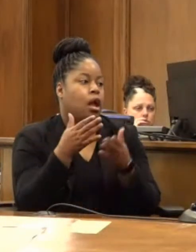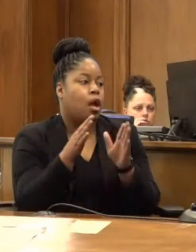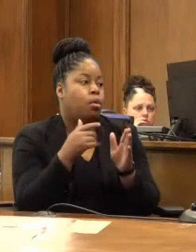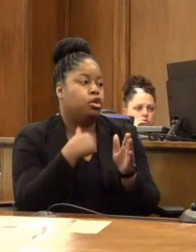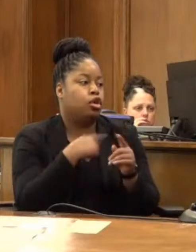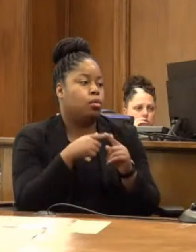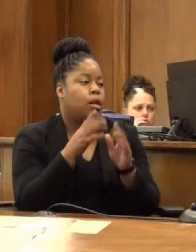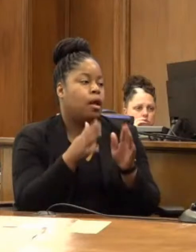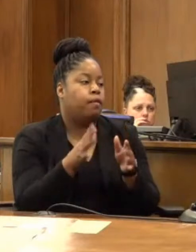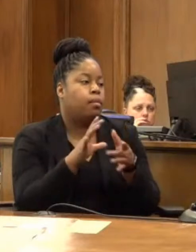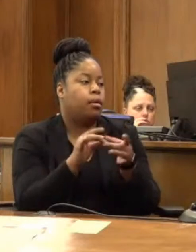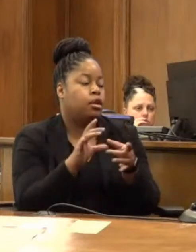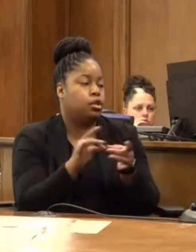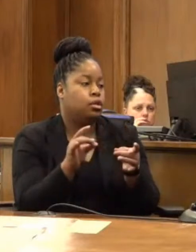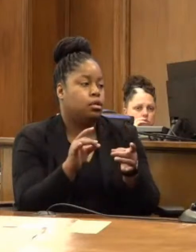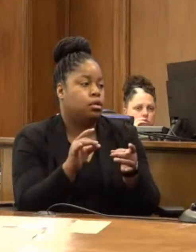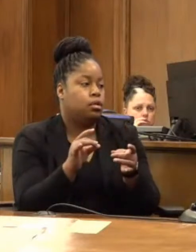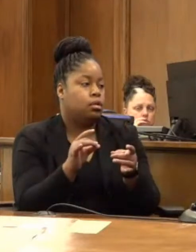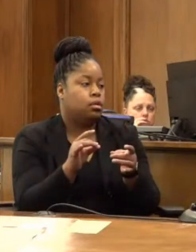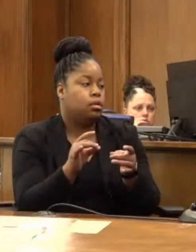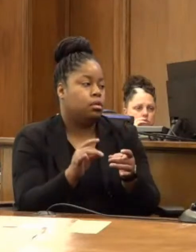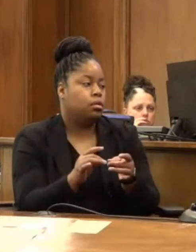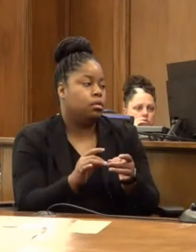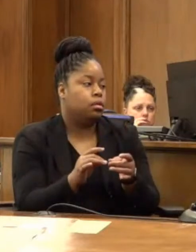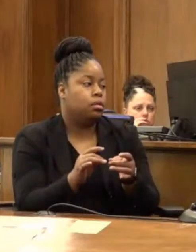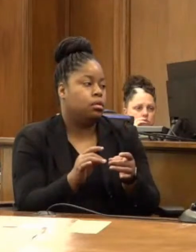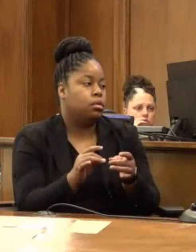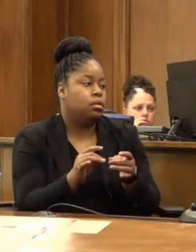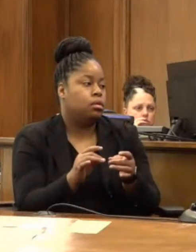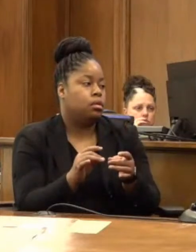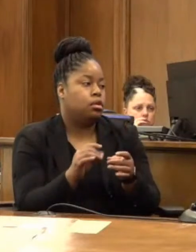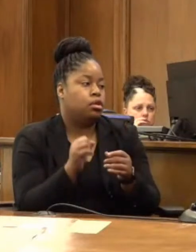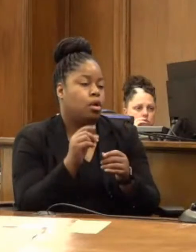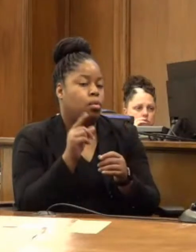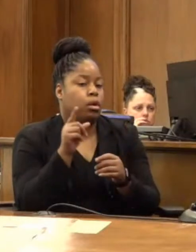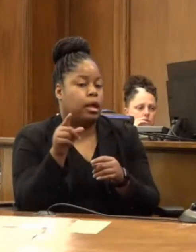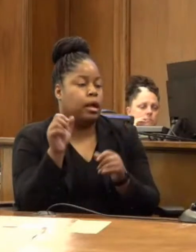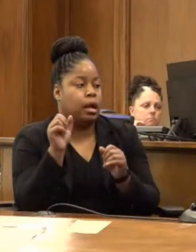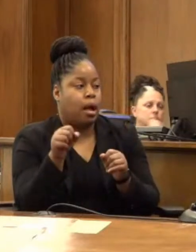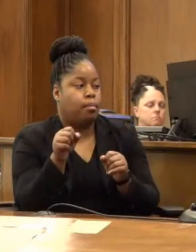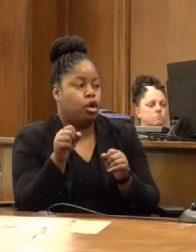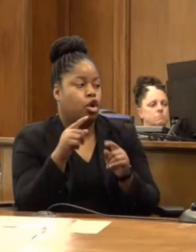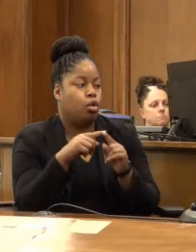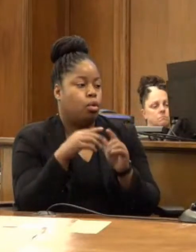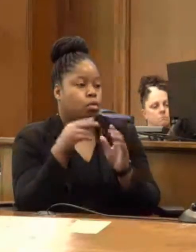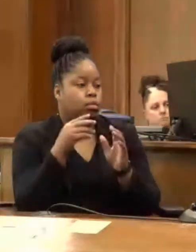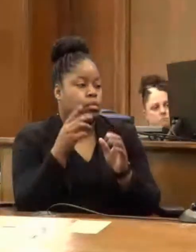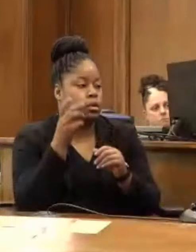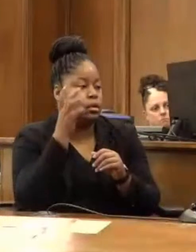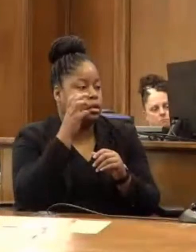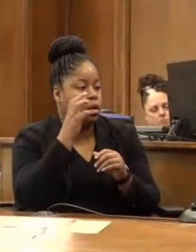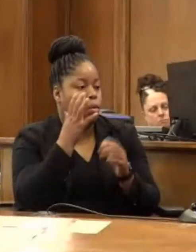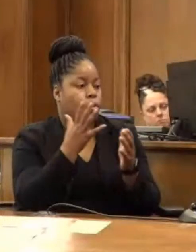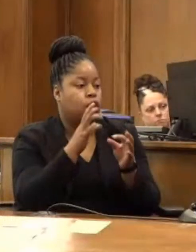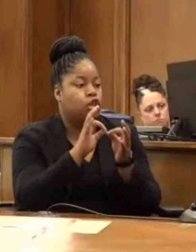Yes, it's called a video phone, and through my video phone, it allows me to leave him a message.